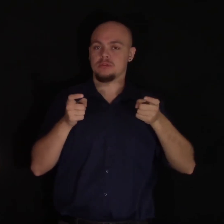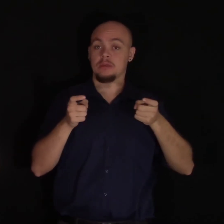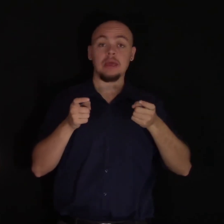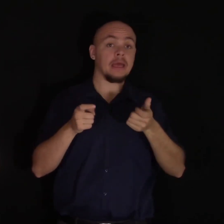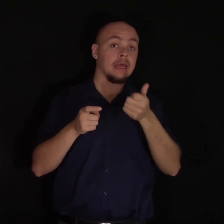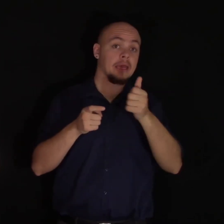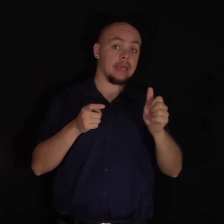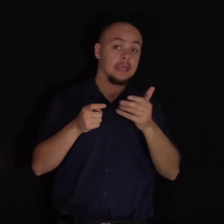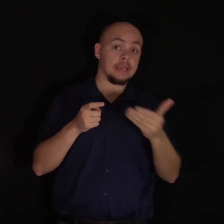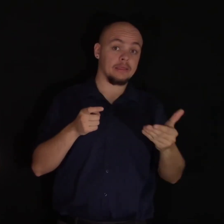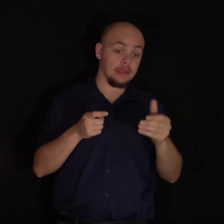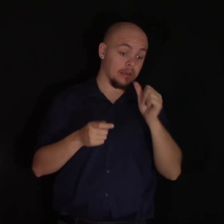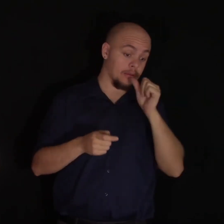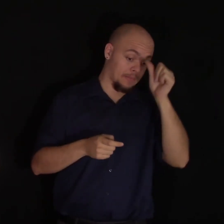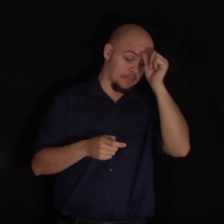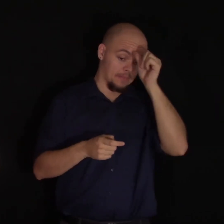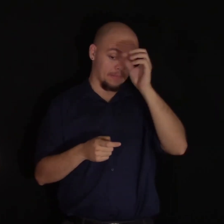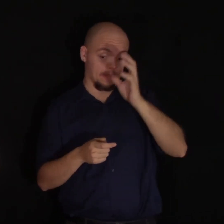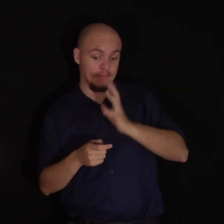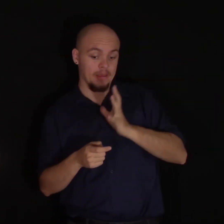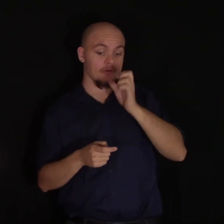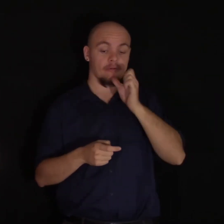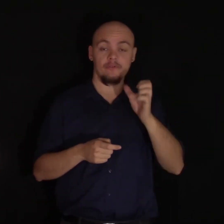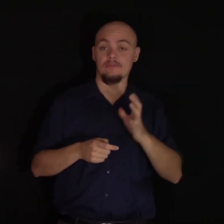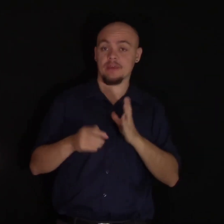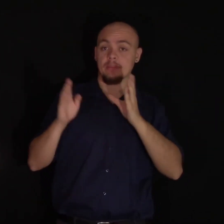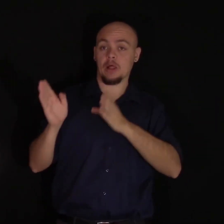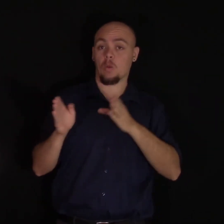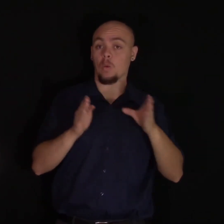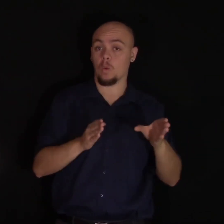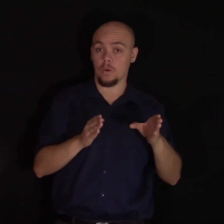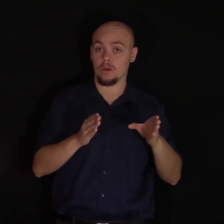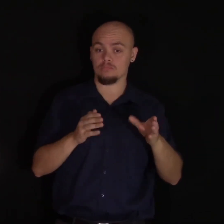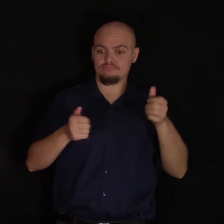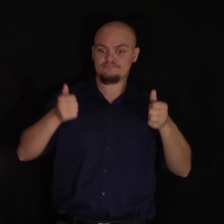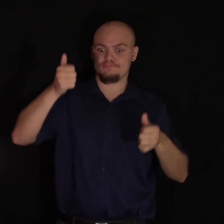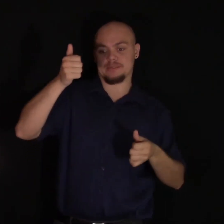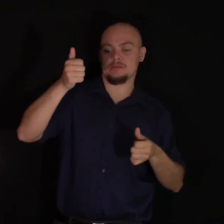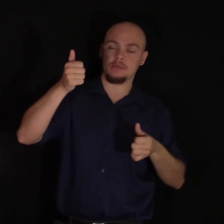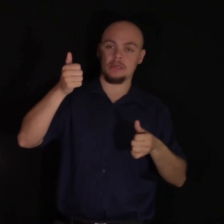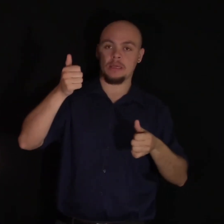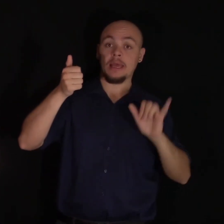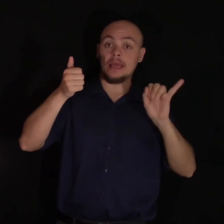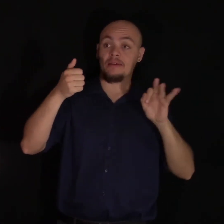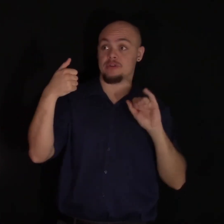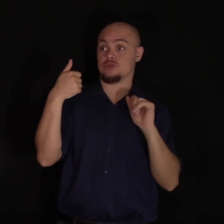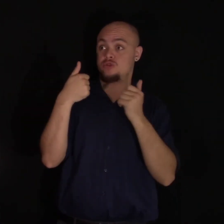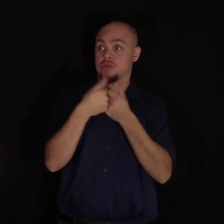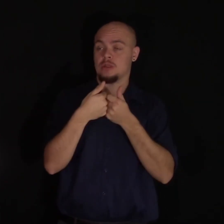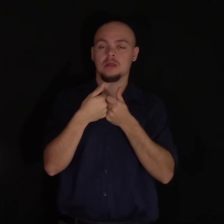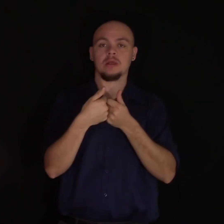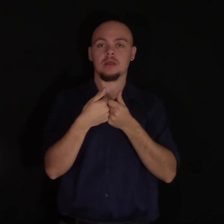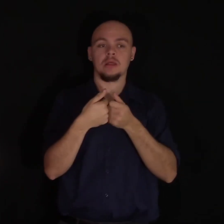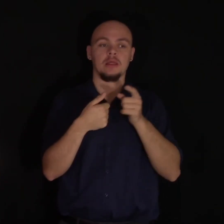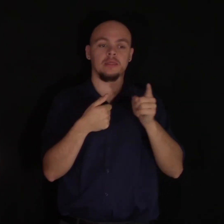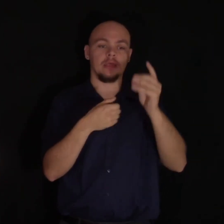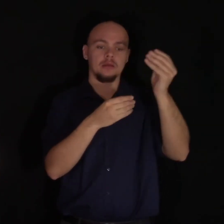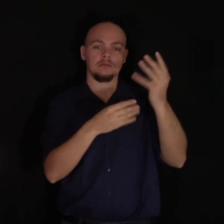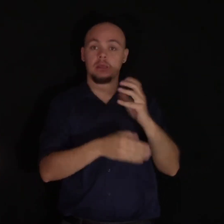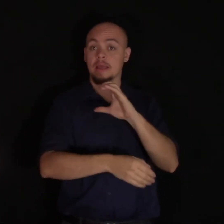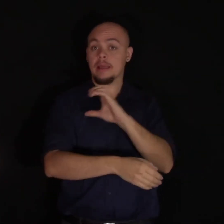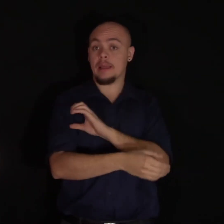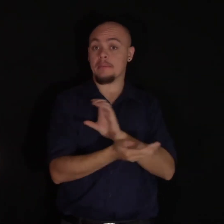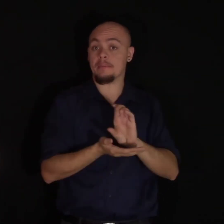the male-female order. When we spoke to activists, they told us that empowerment begins with ensuring